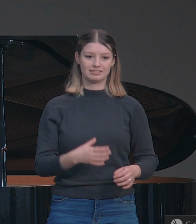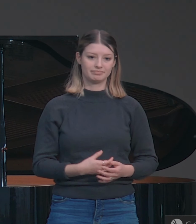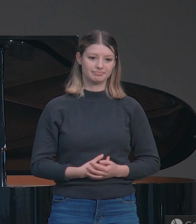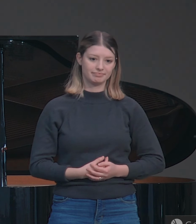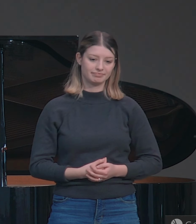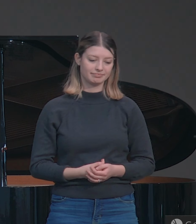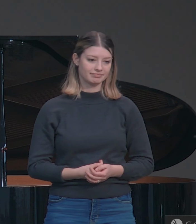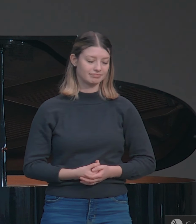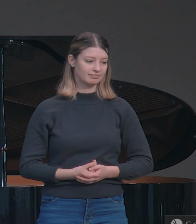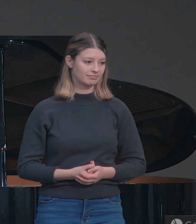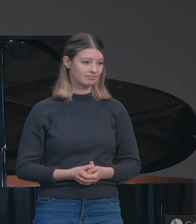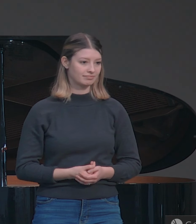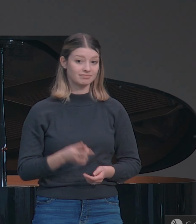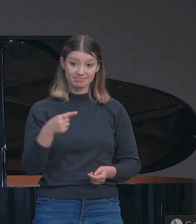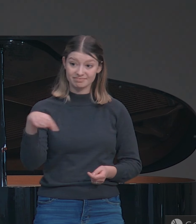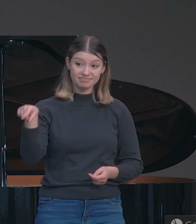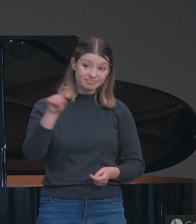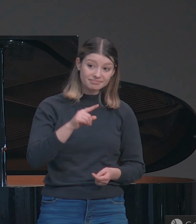What about you?